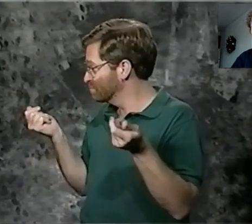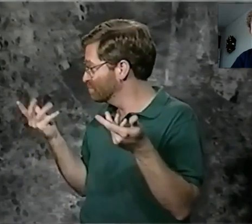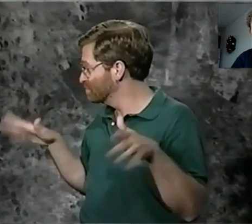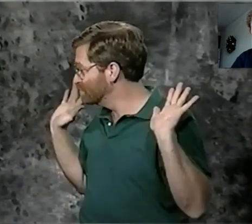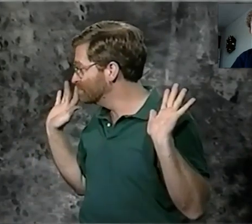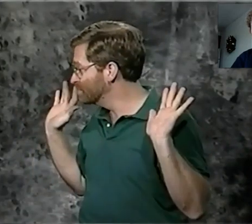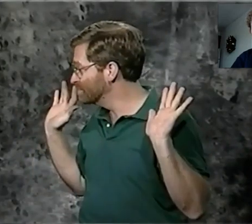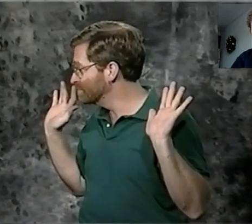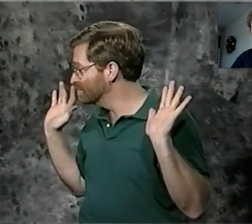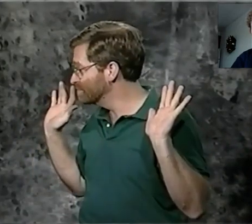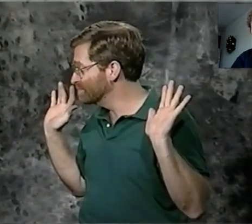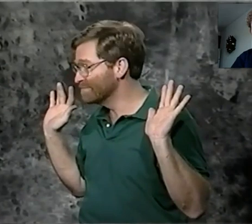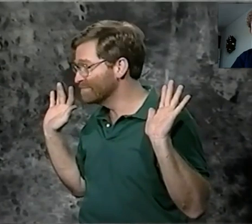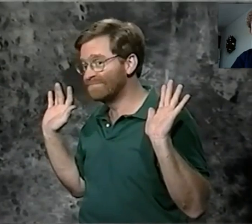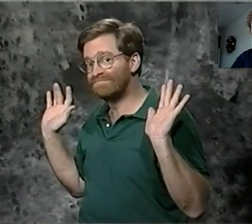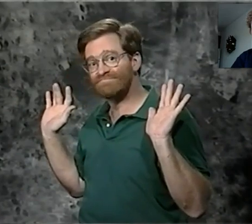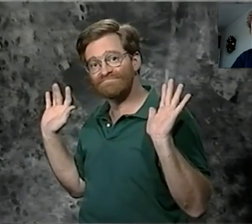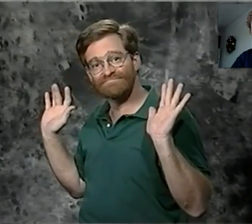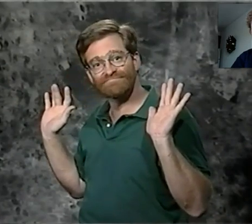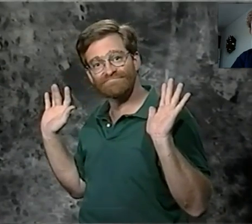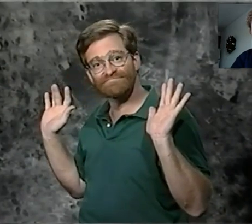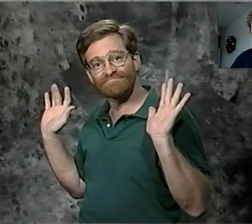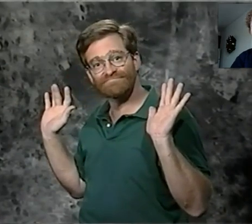And then whenever we got back on the train, it was the real world.